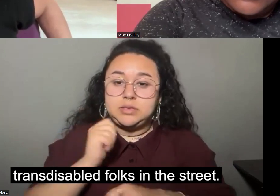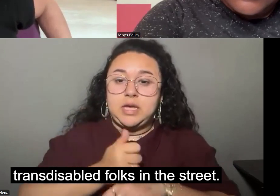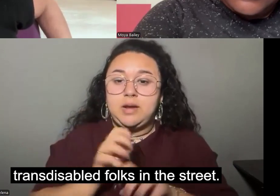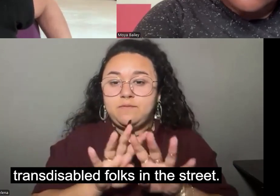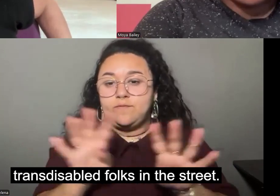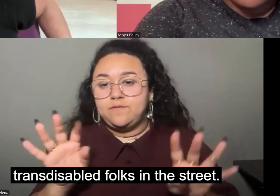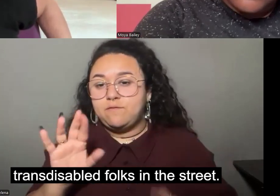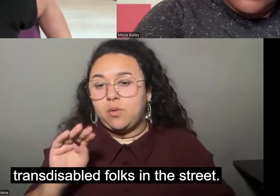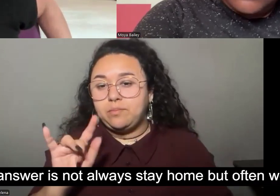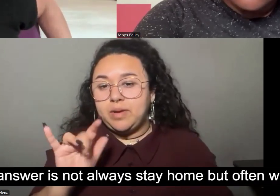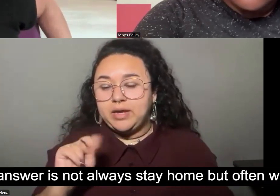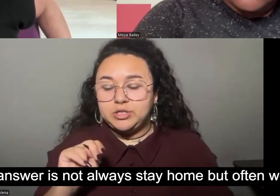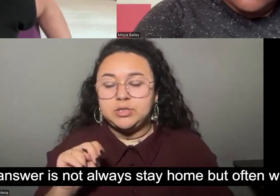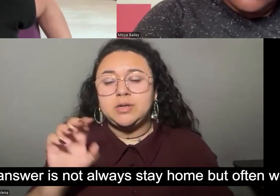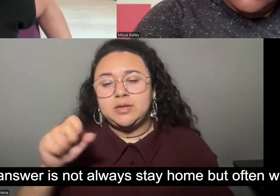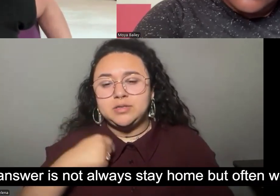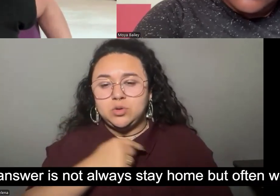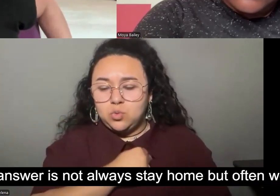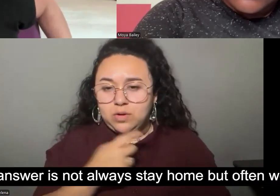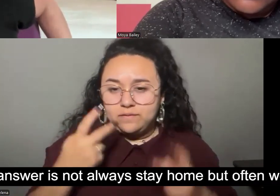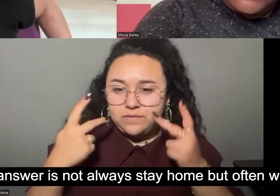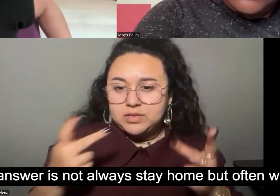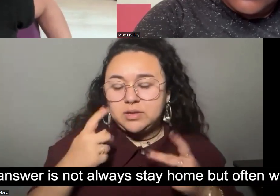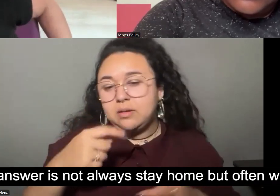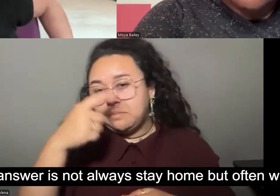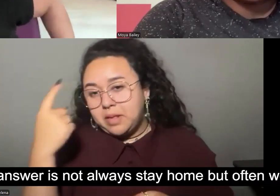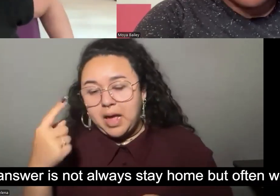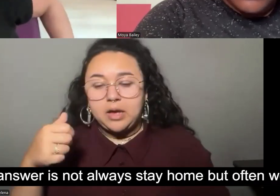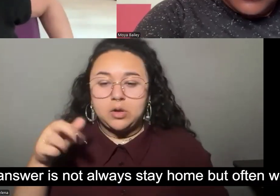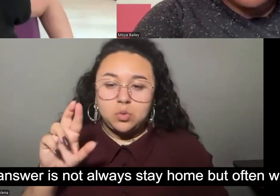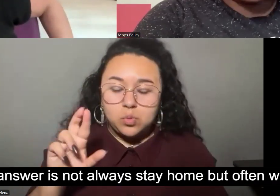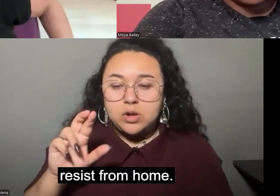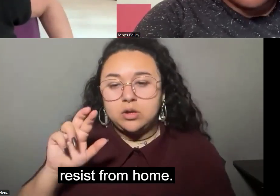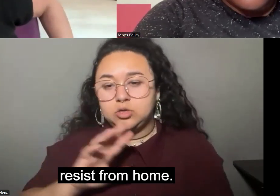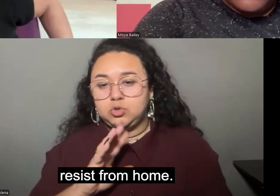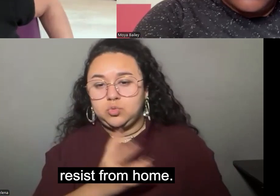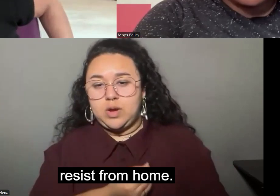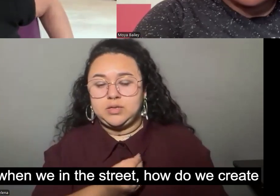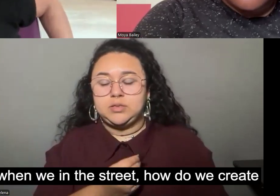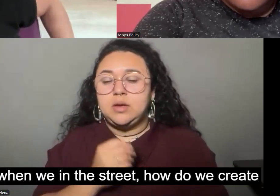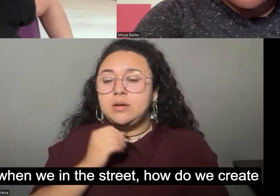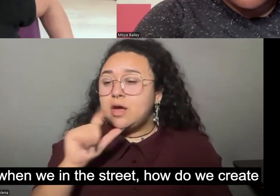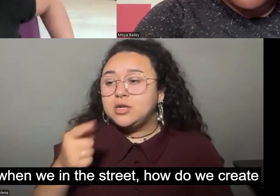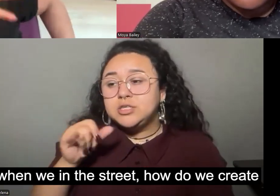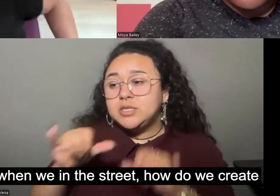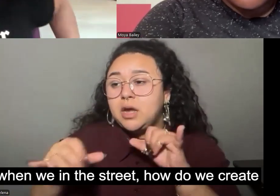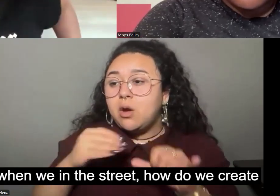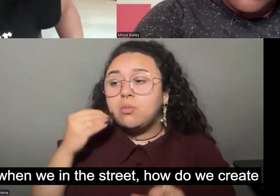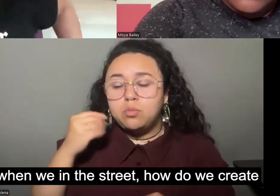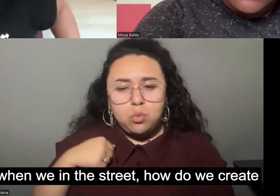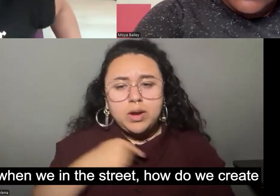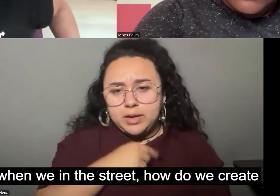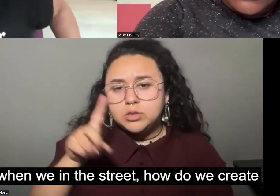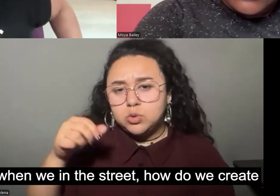disabled folks in the street. But the answer is not always to just stay home, though often we do resist from home. But it's when we're in the street, how do we